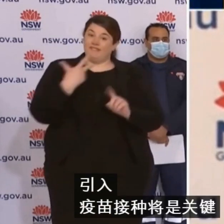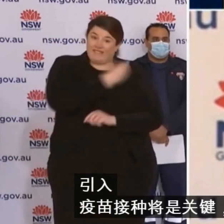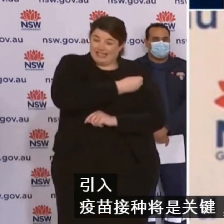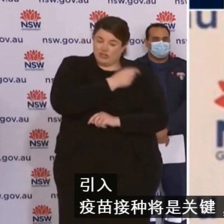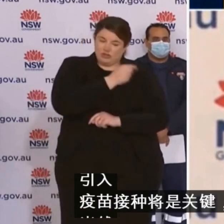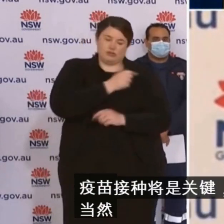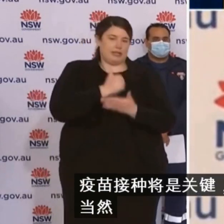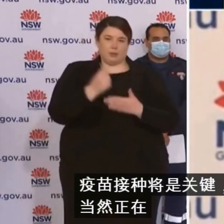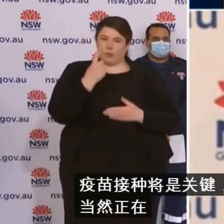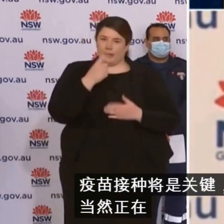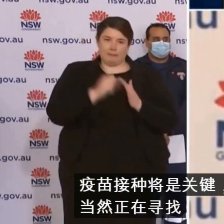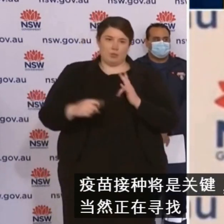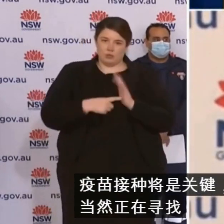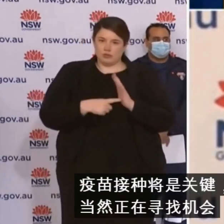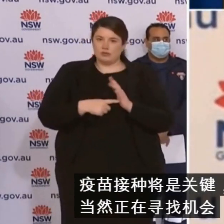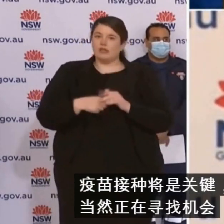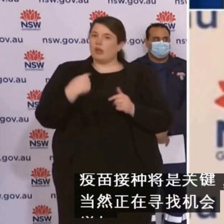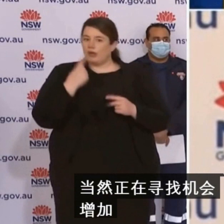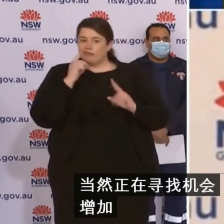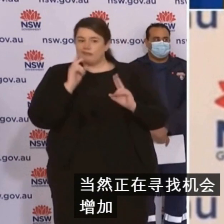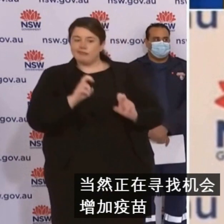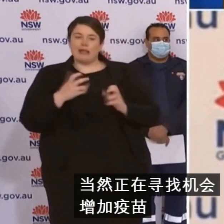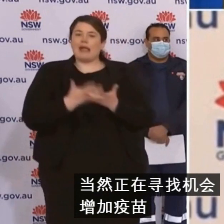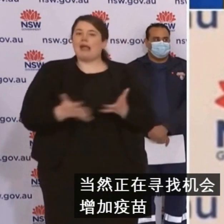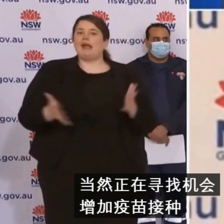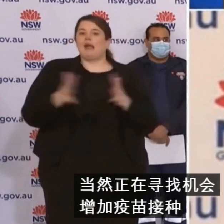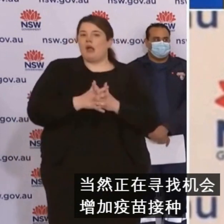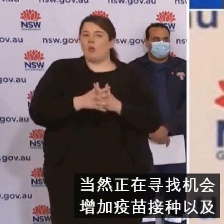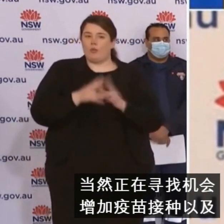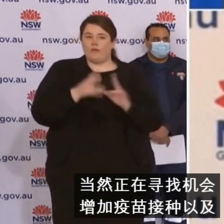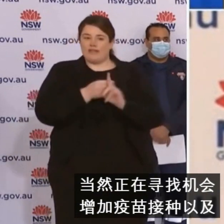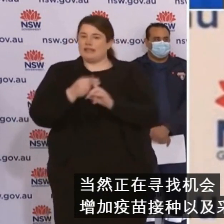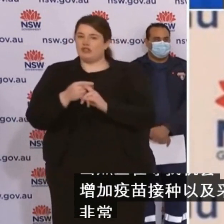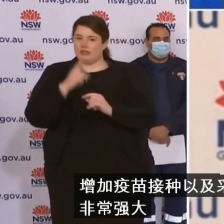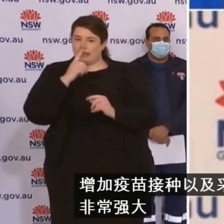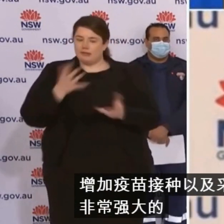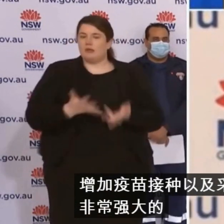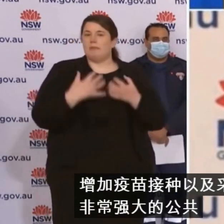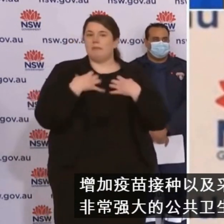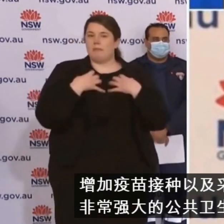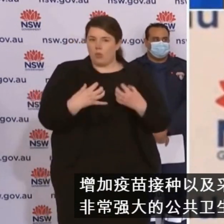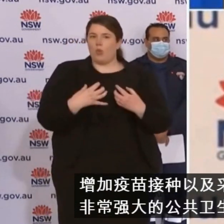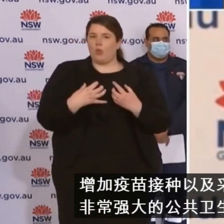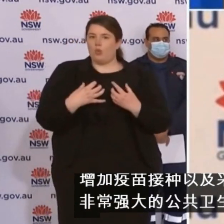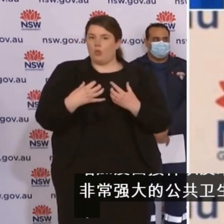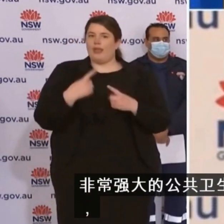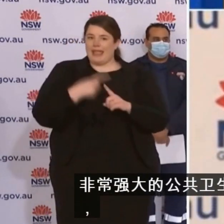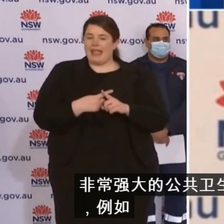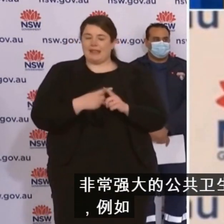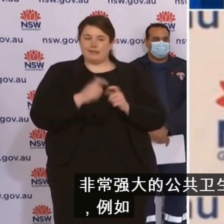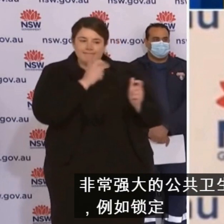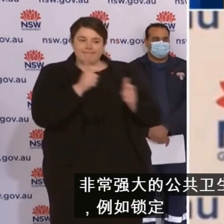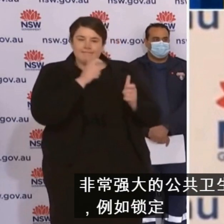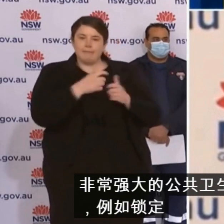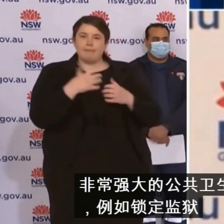the key, and we're certainly looking at opportunities to ramp up vaccination as well as having a very strong public health response, which is just things